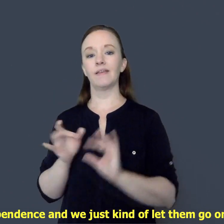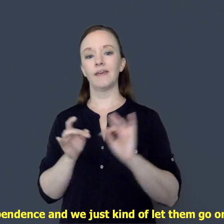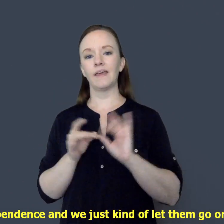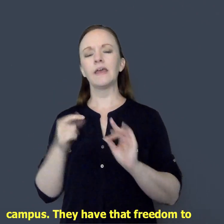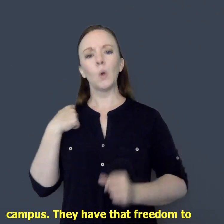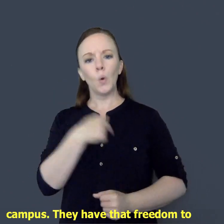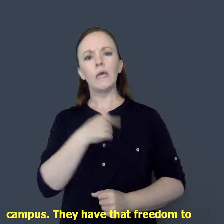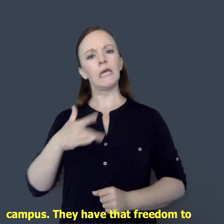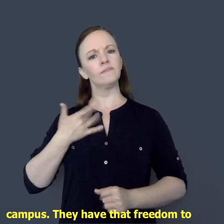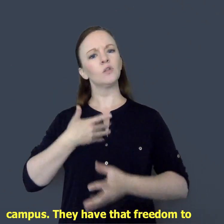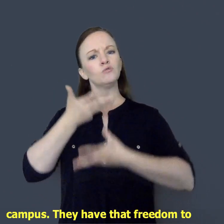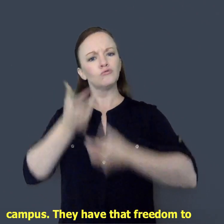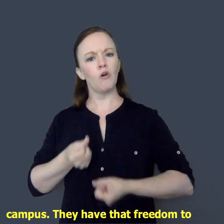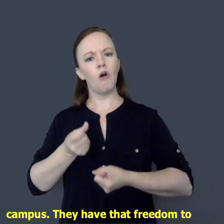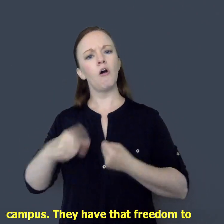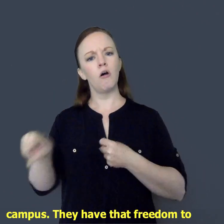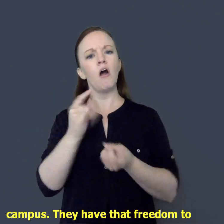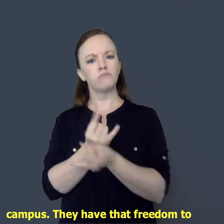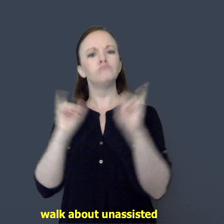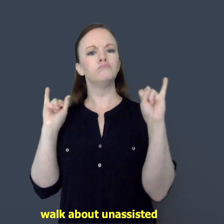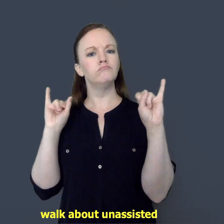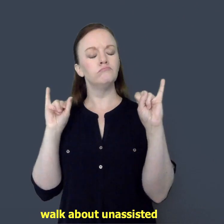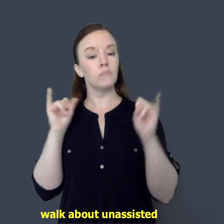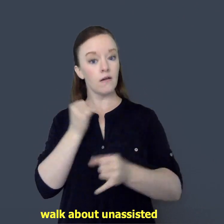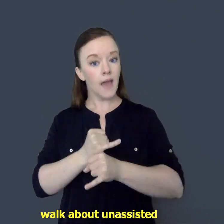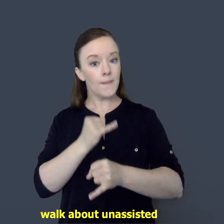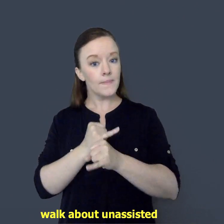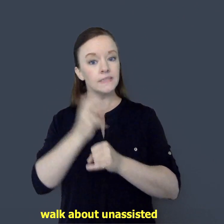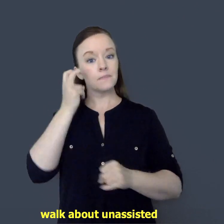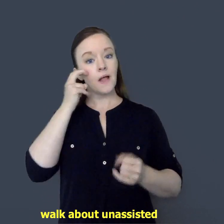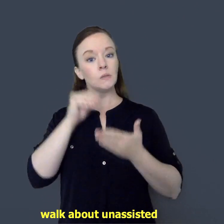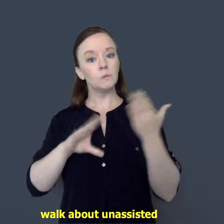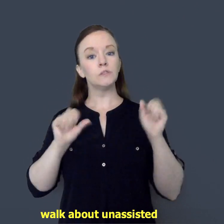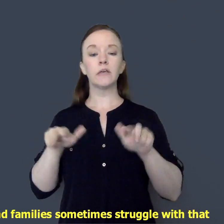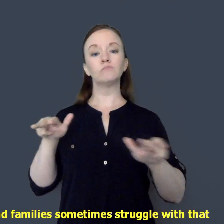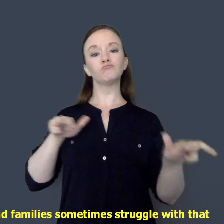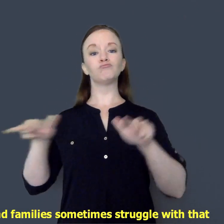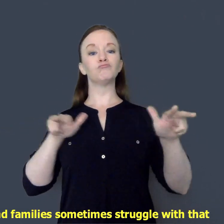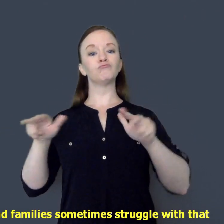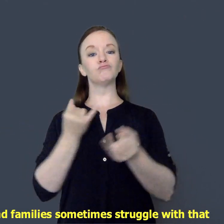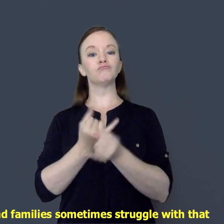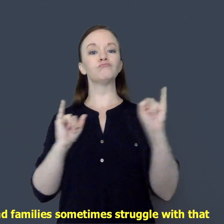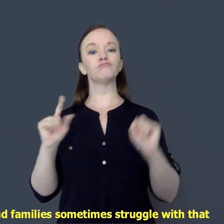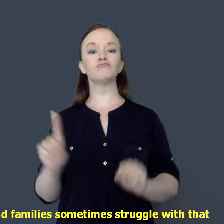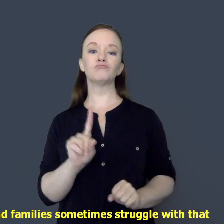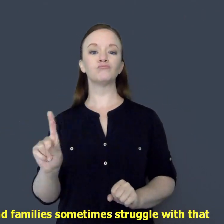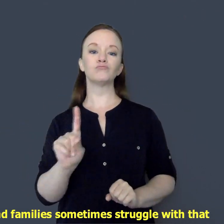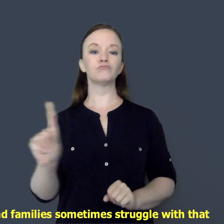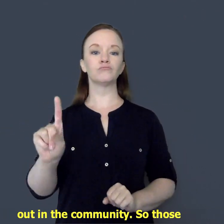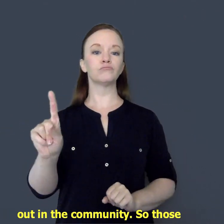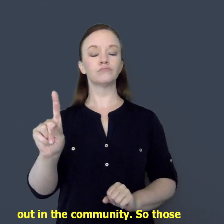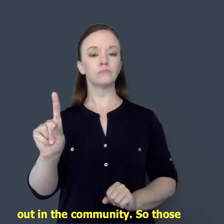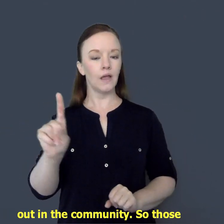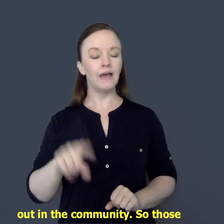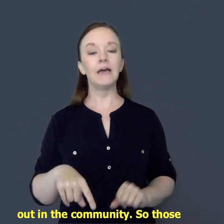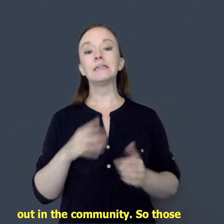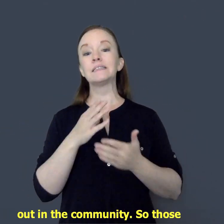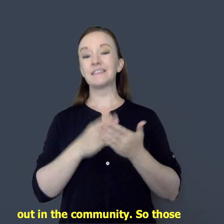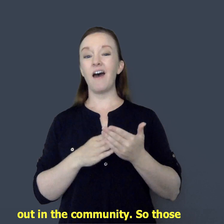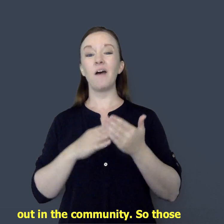go on campus. They have that freedom to walk about unassisted. And families sometimes struggle with that out in the community. And so